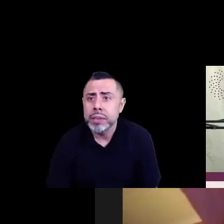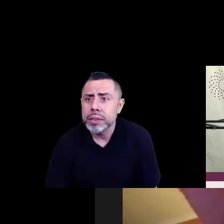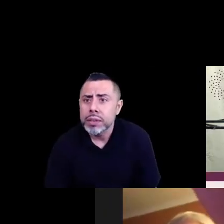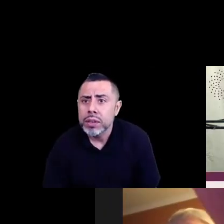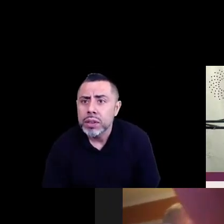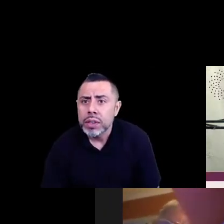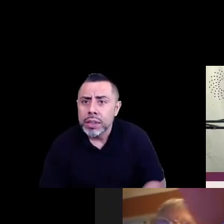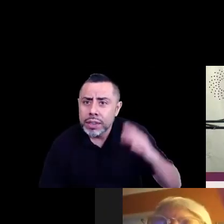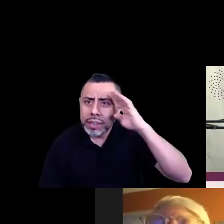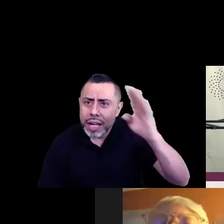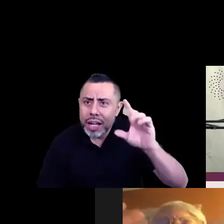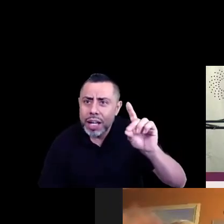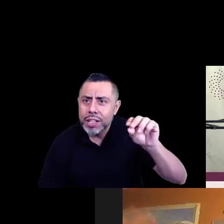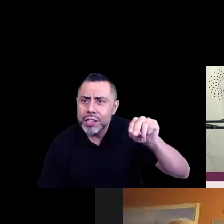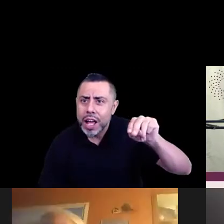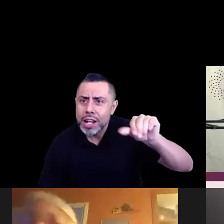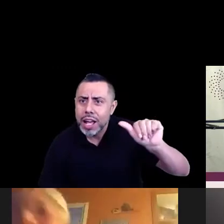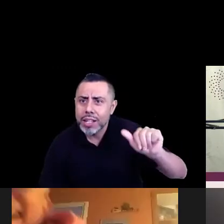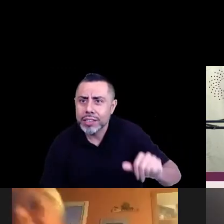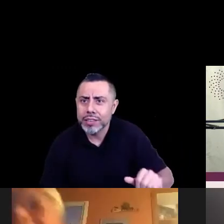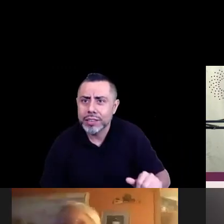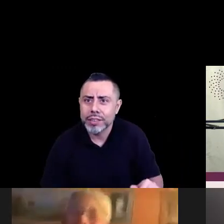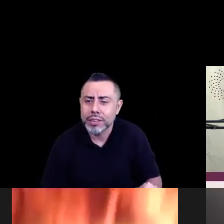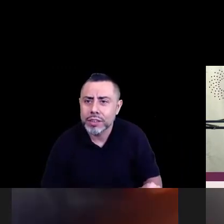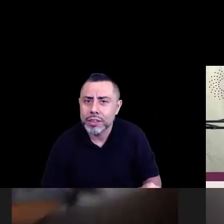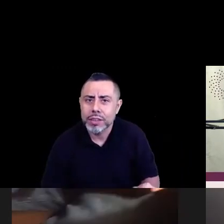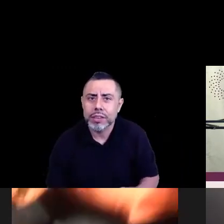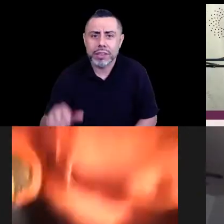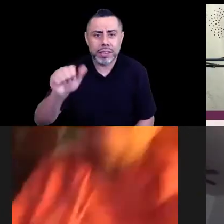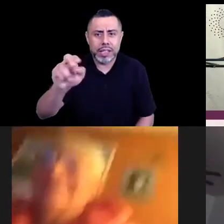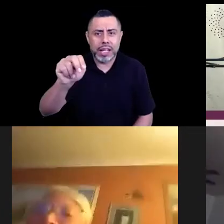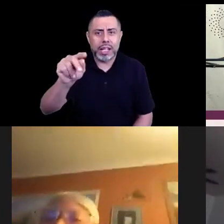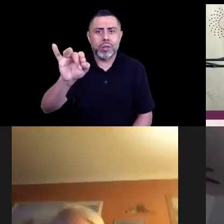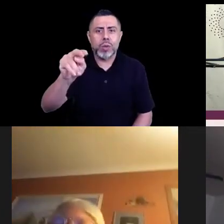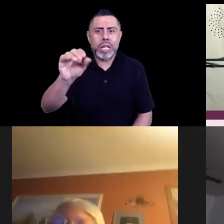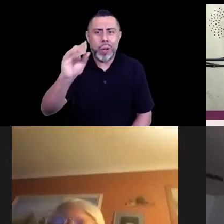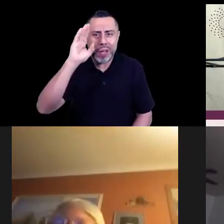Hello, Donna. Hey, Antonio. Judy.